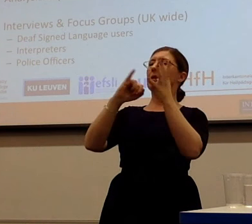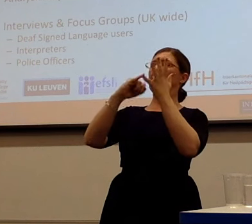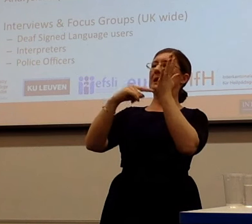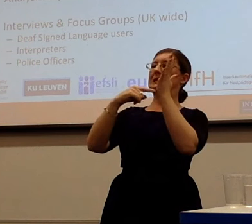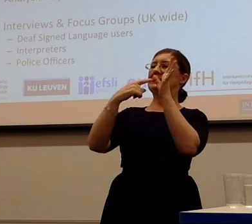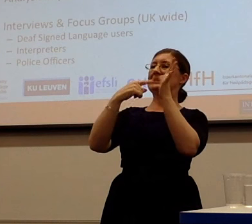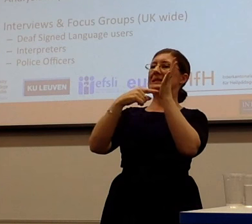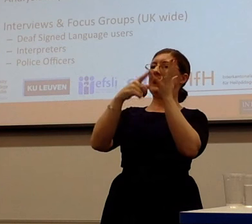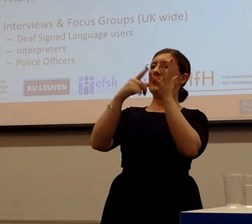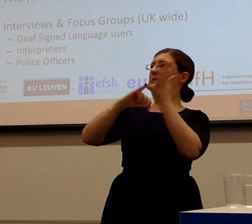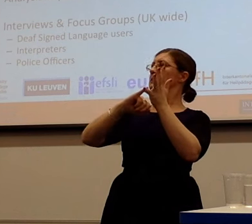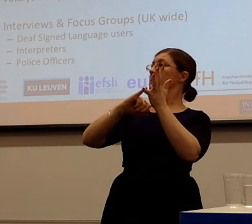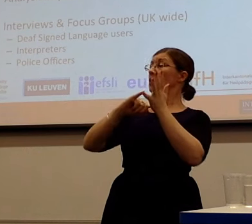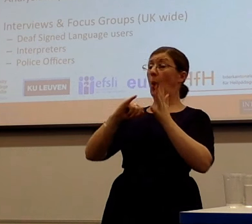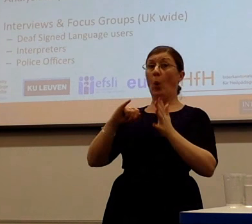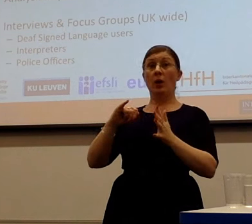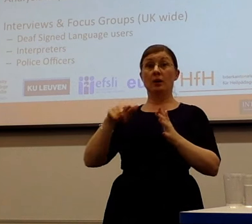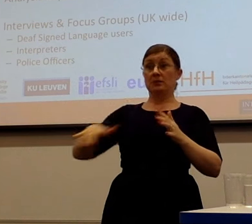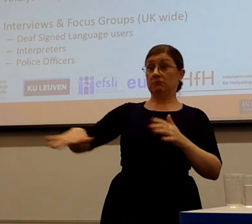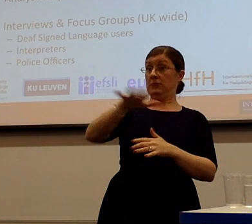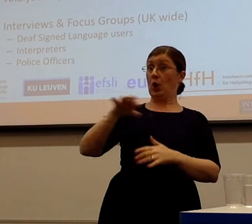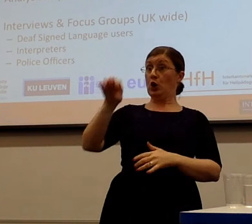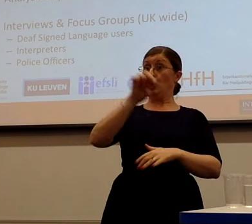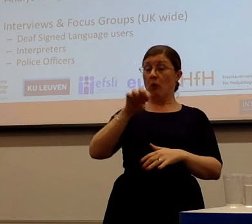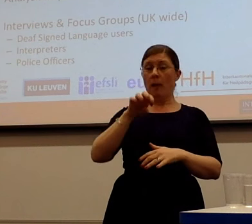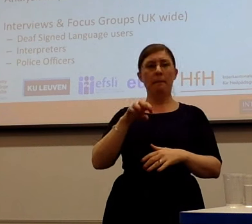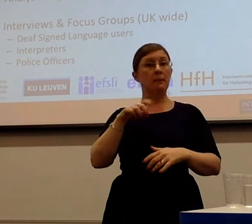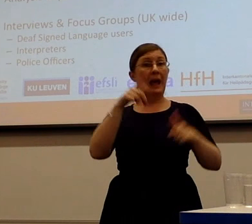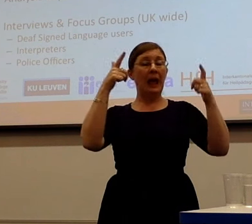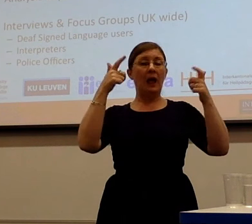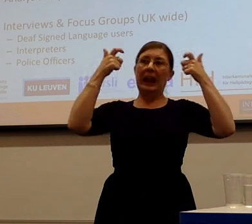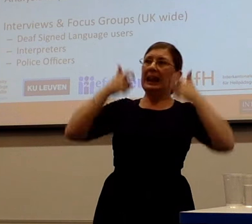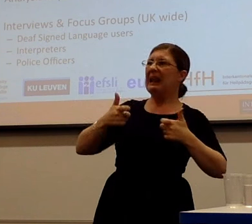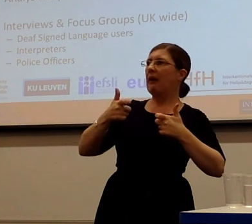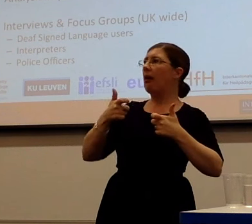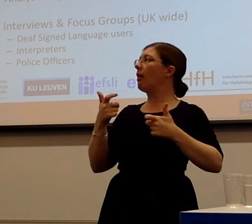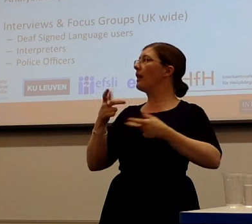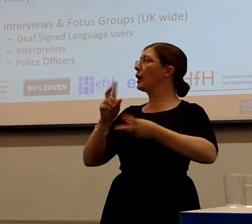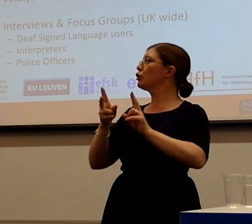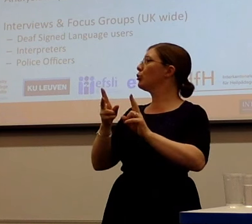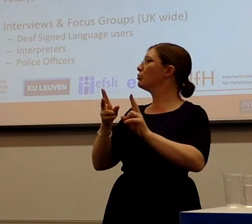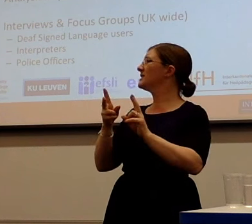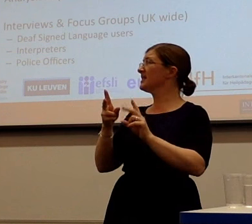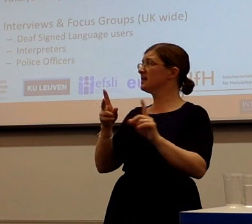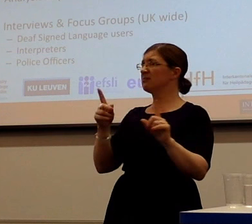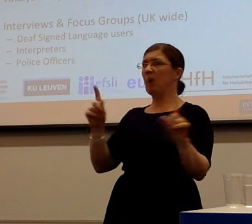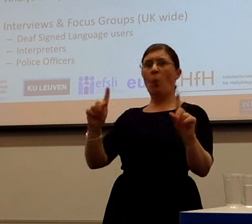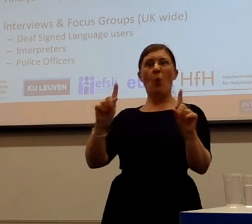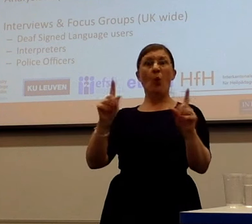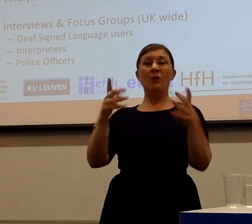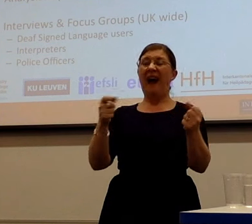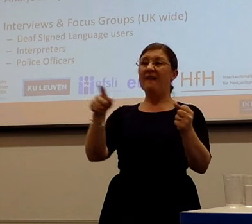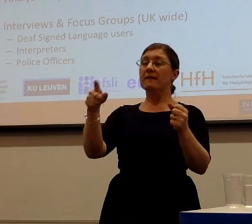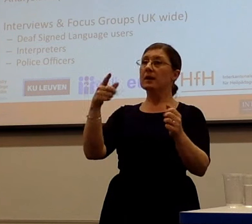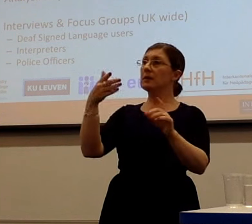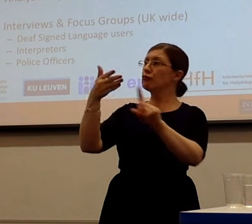to see what really the status is at the moment, so what the status quo is, where legal interpreting is, and for sign language